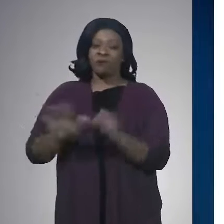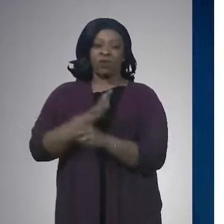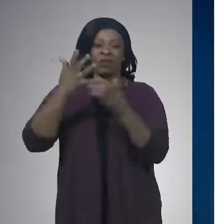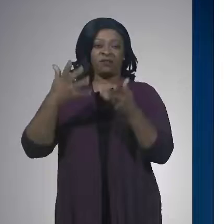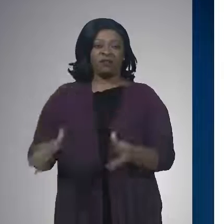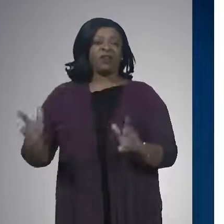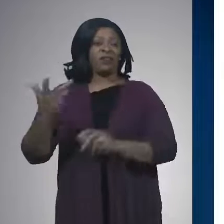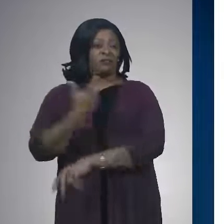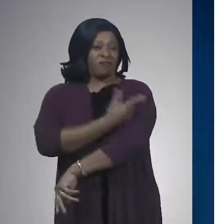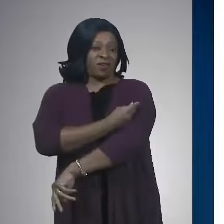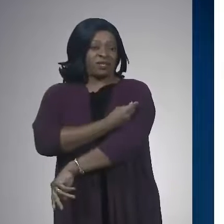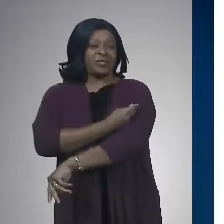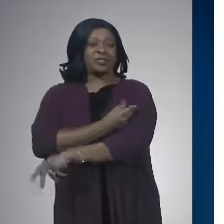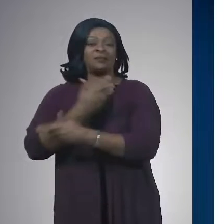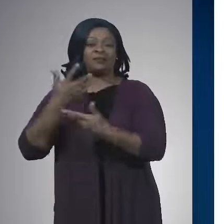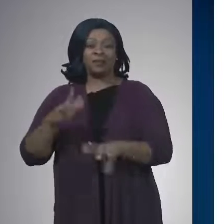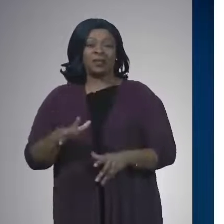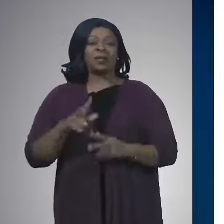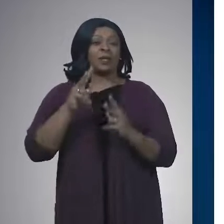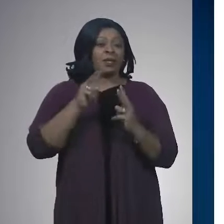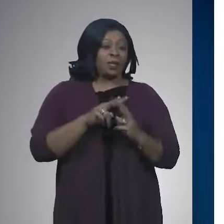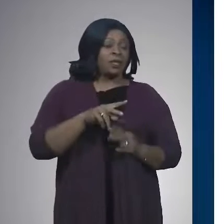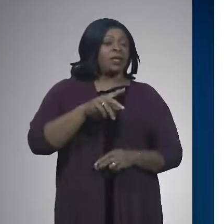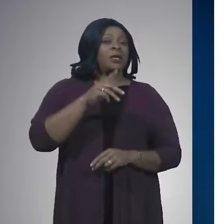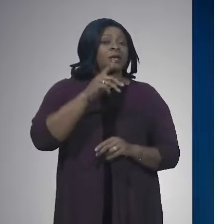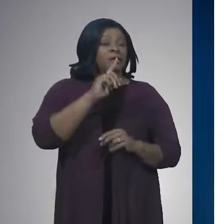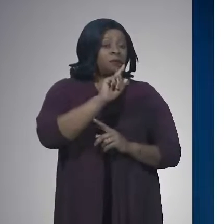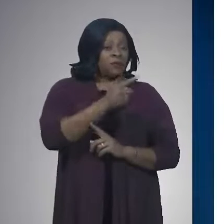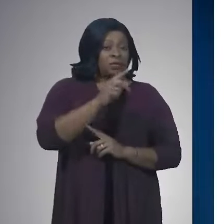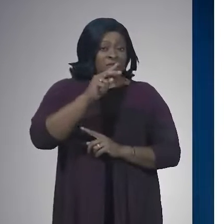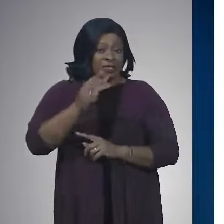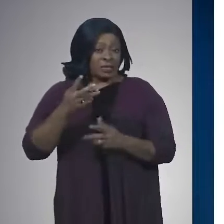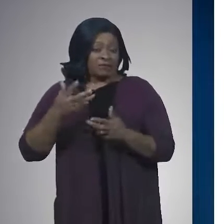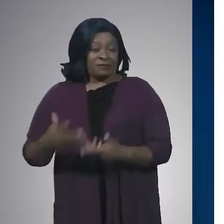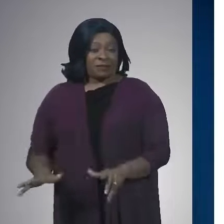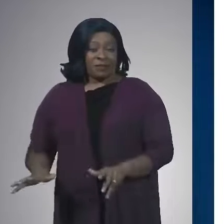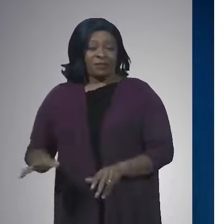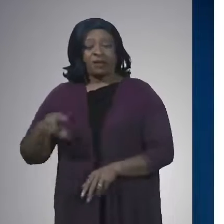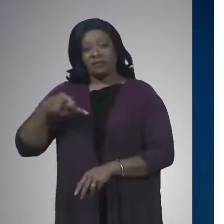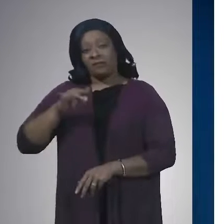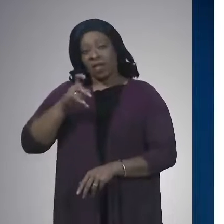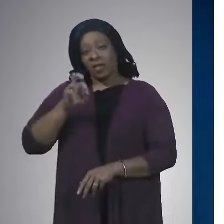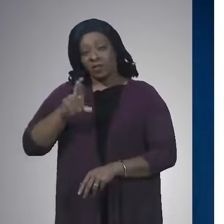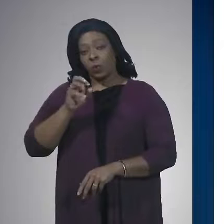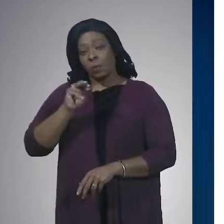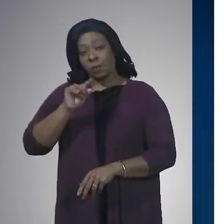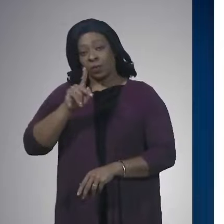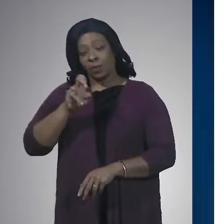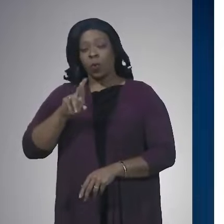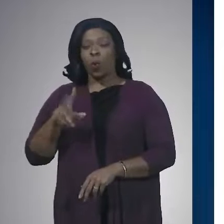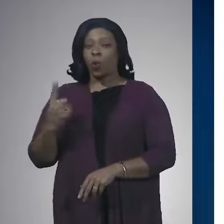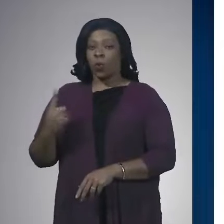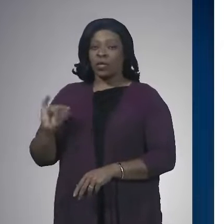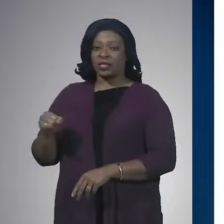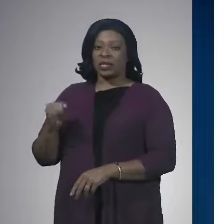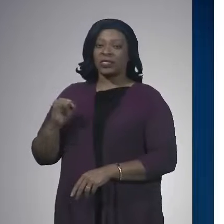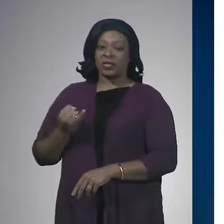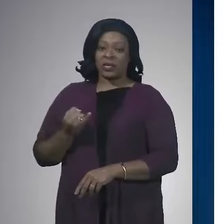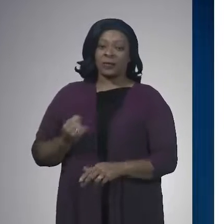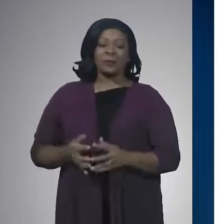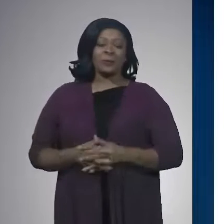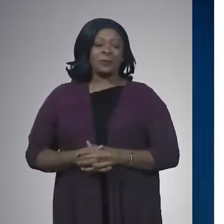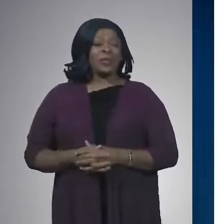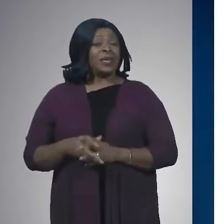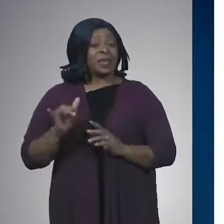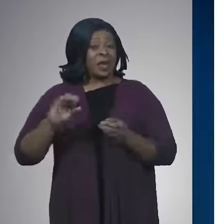vaccinated, having completed either a series of 2 vaccines of Pfizer or Moderna or 1 vaccine of J&J.